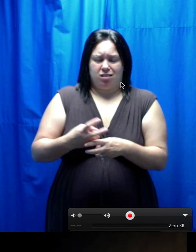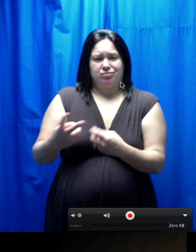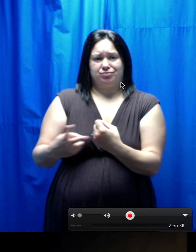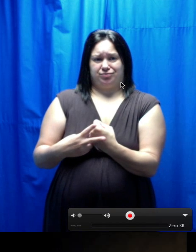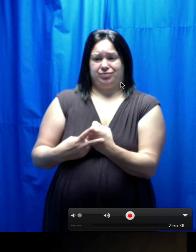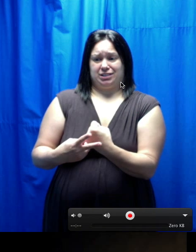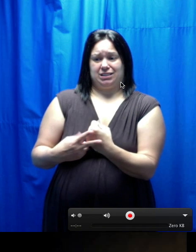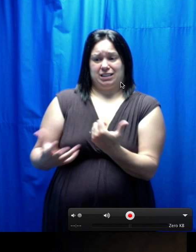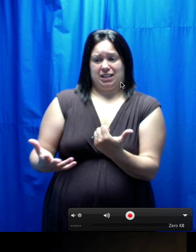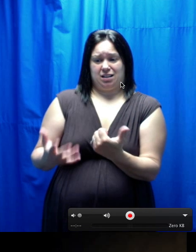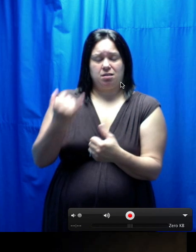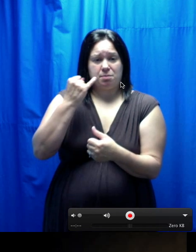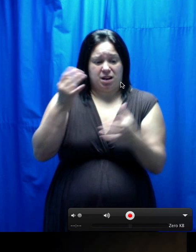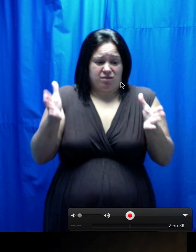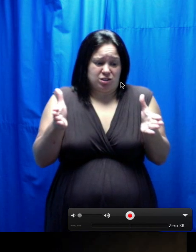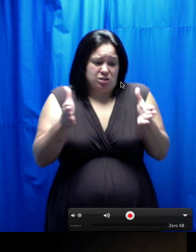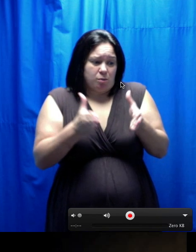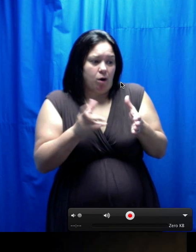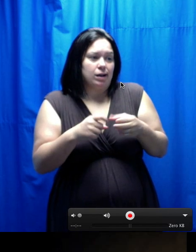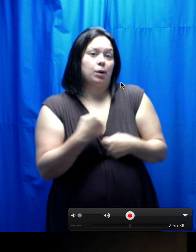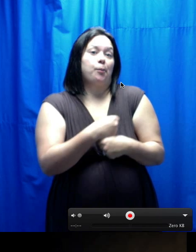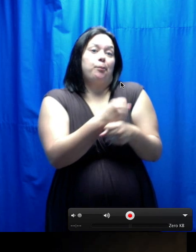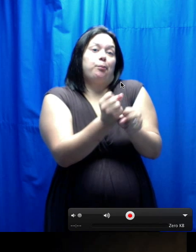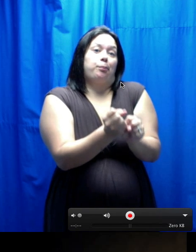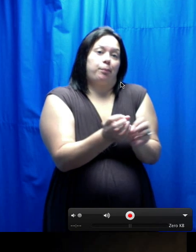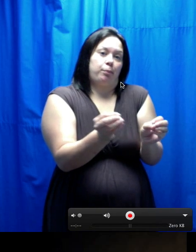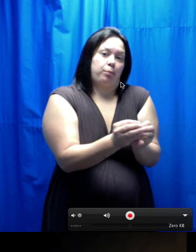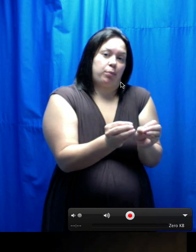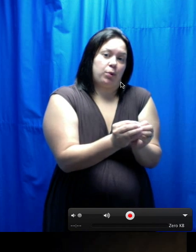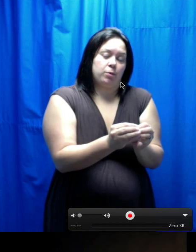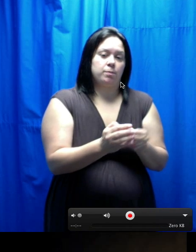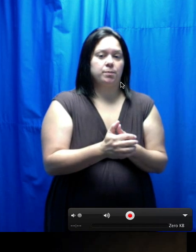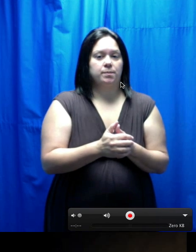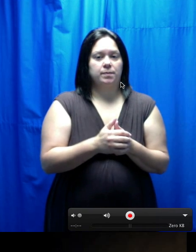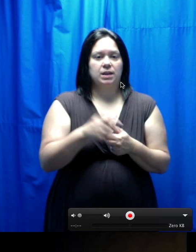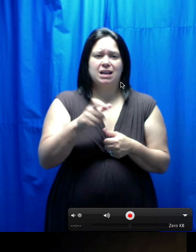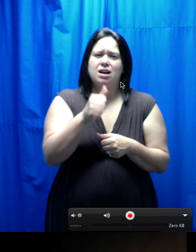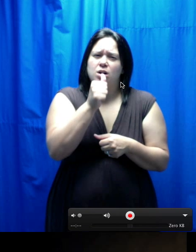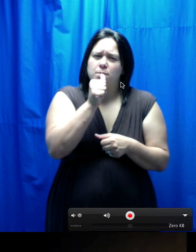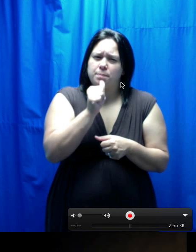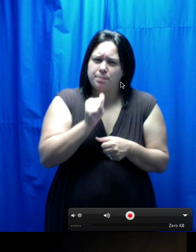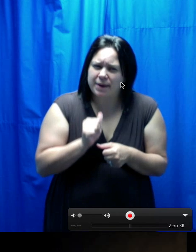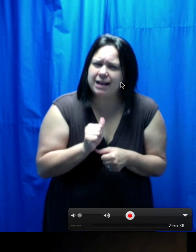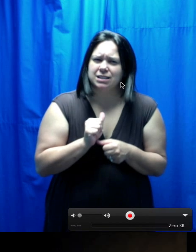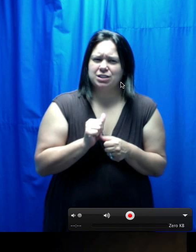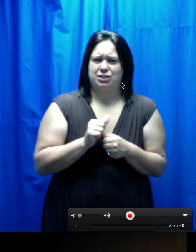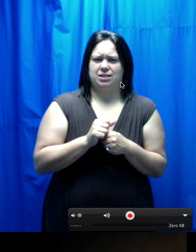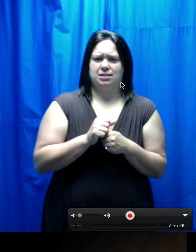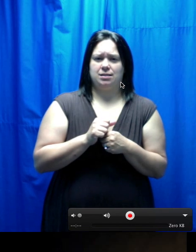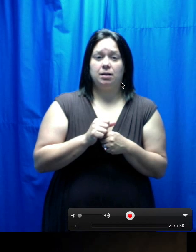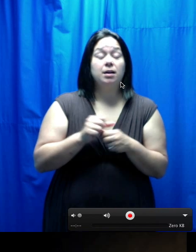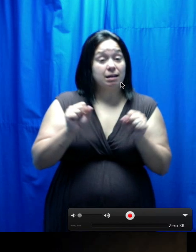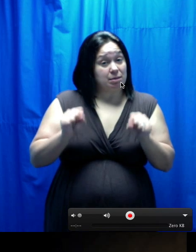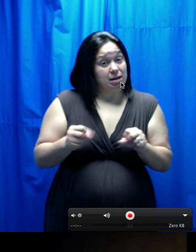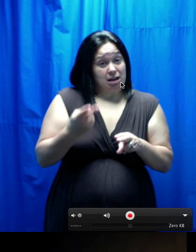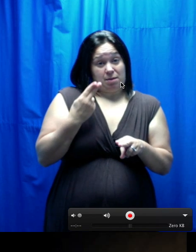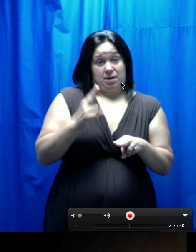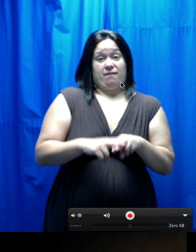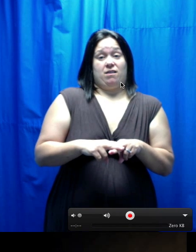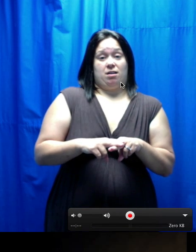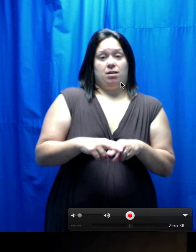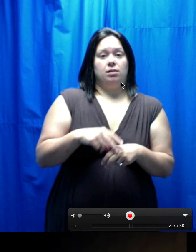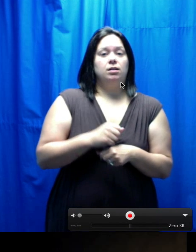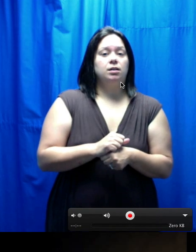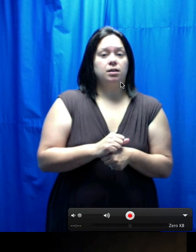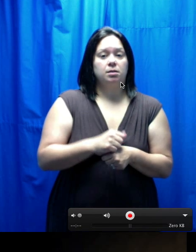properly. Knowing how to mix paint colors requires patience and accuracy, but it can be a lot of fun too. Just make